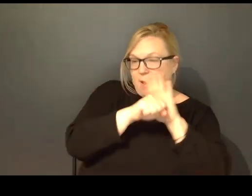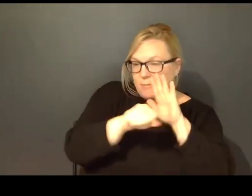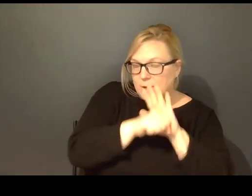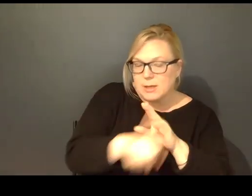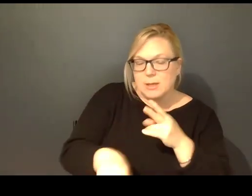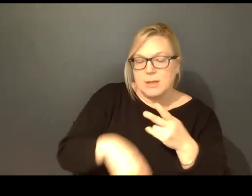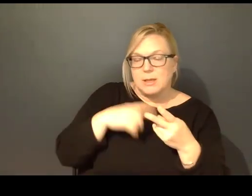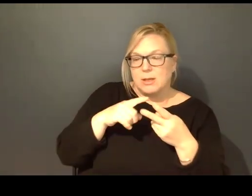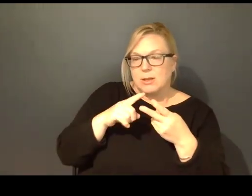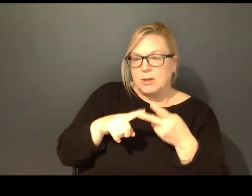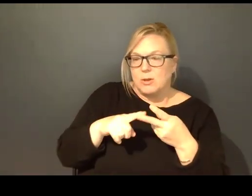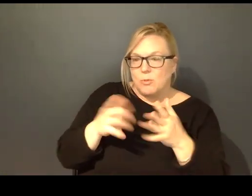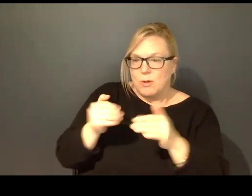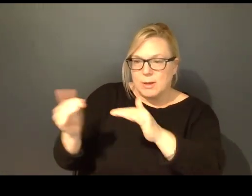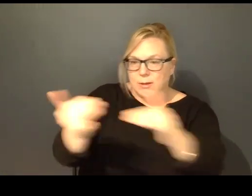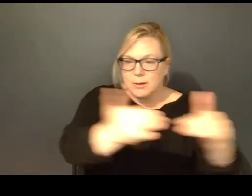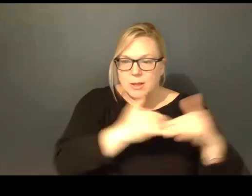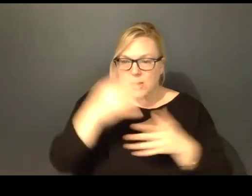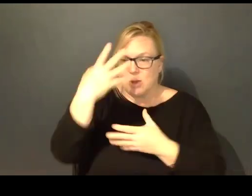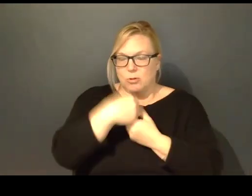pursuit of greater equity and inclusion for all people.